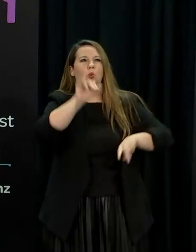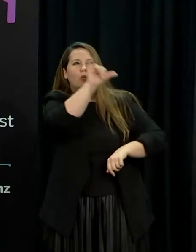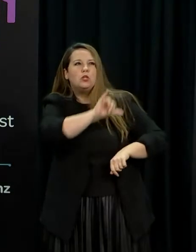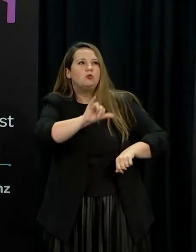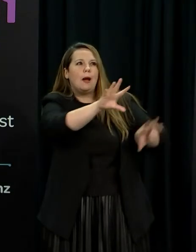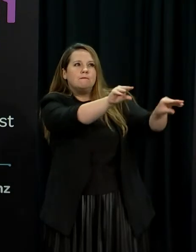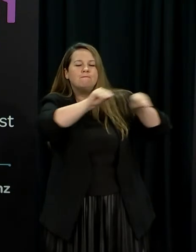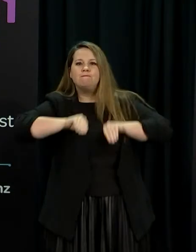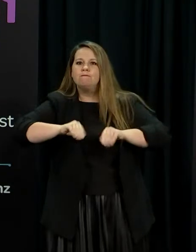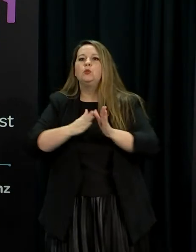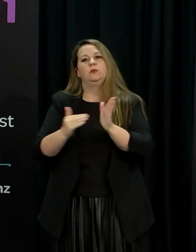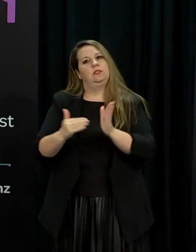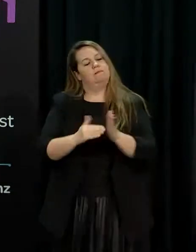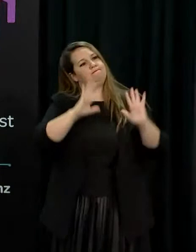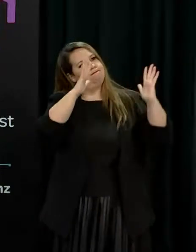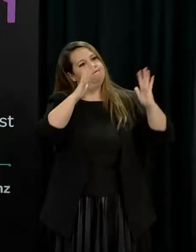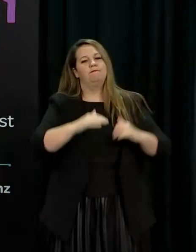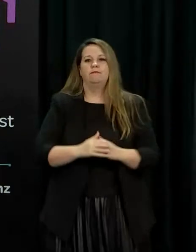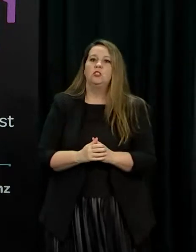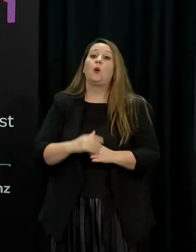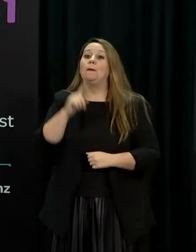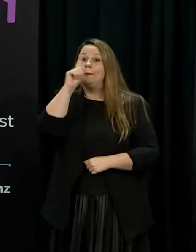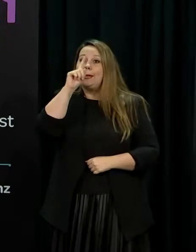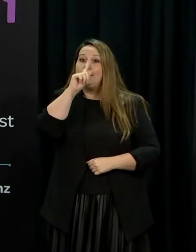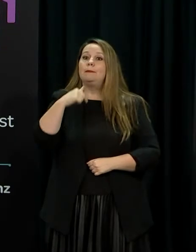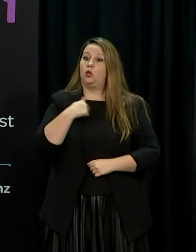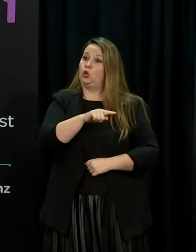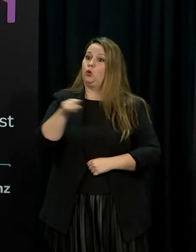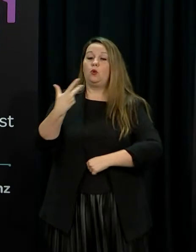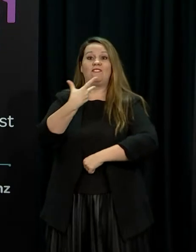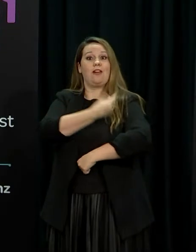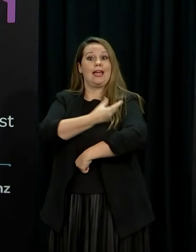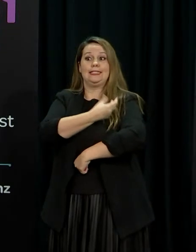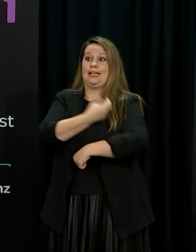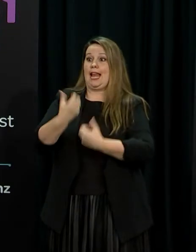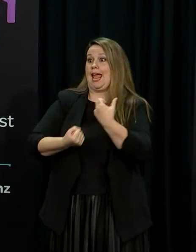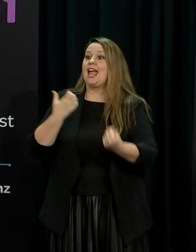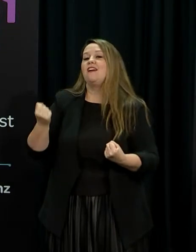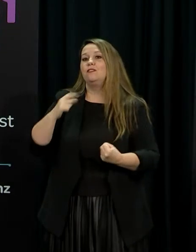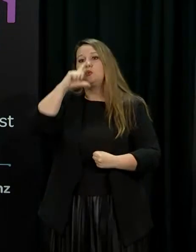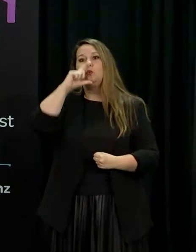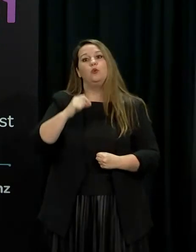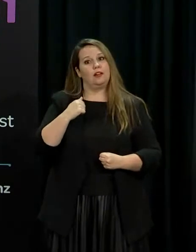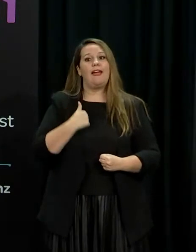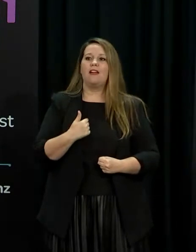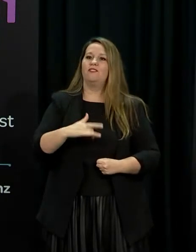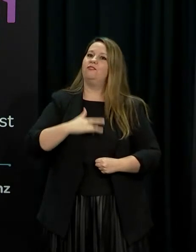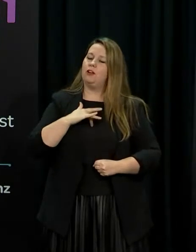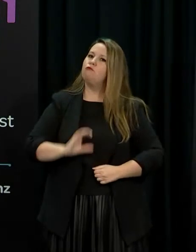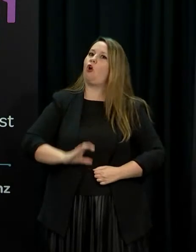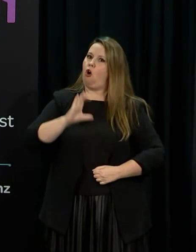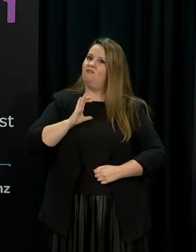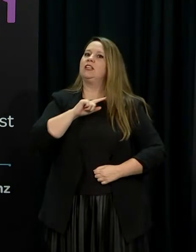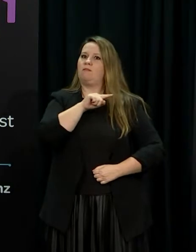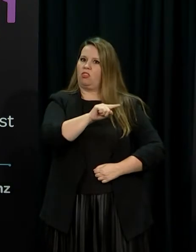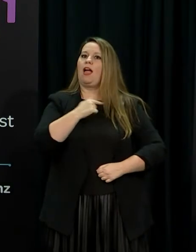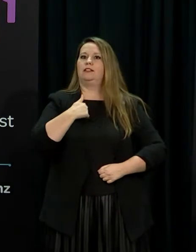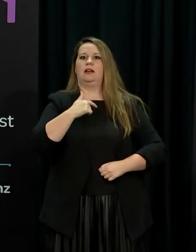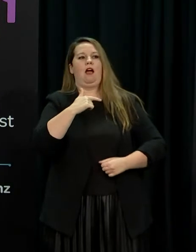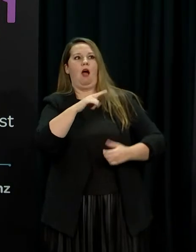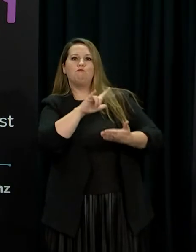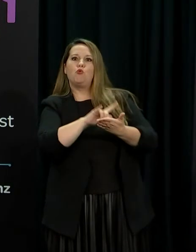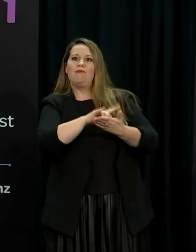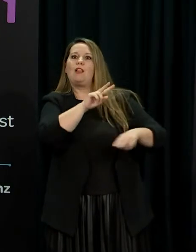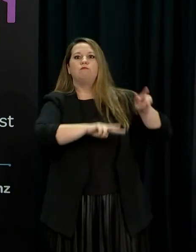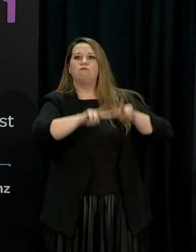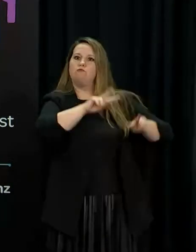are being encouraged to receive vaccines can be reassured that the approval process has been a very robust one. I'll now